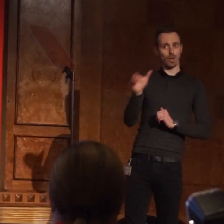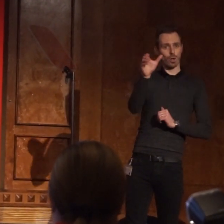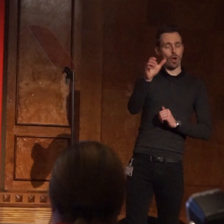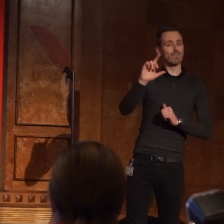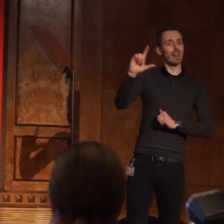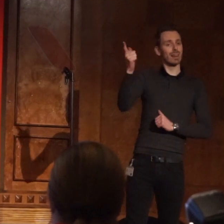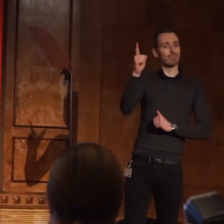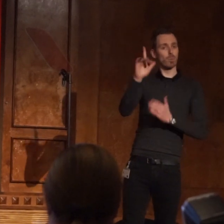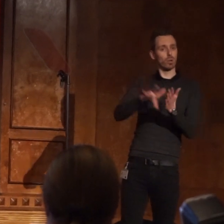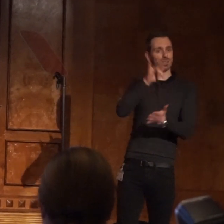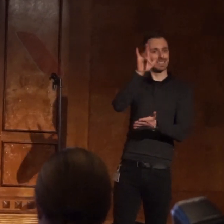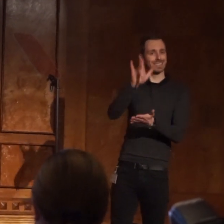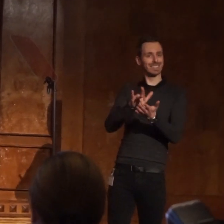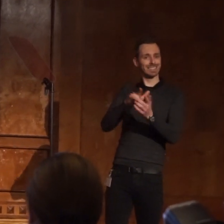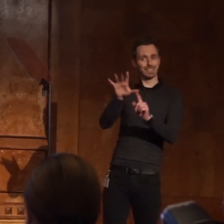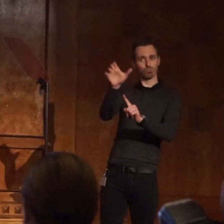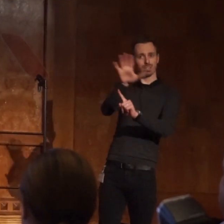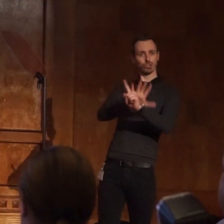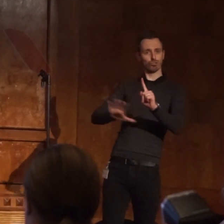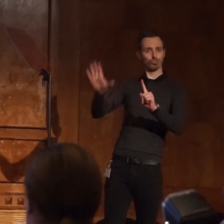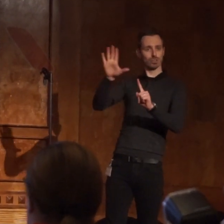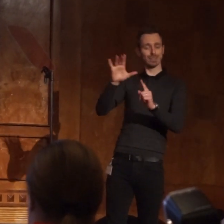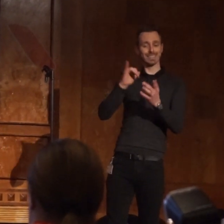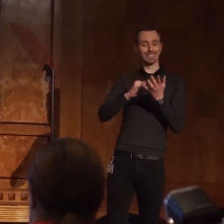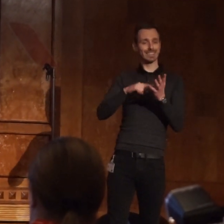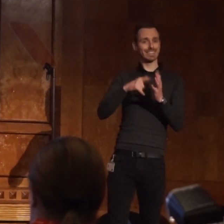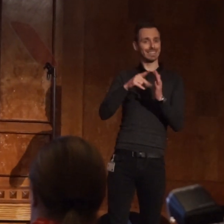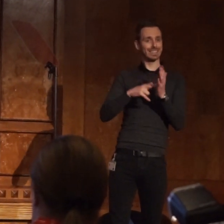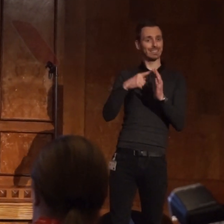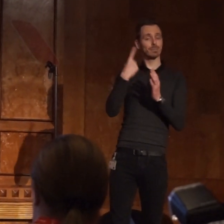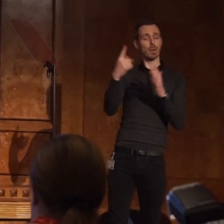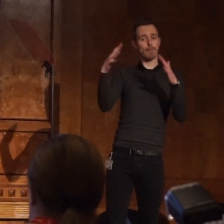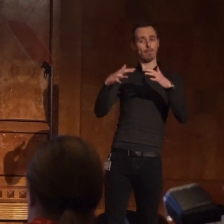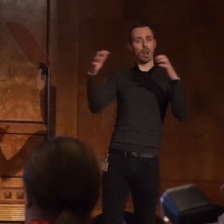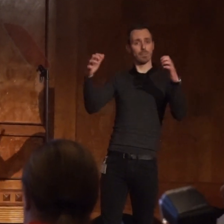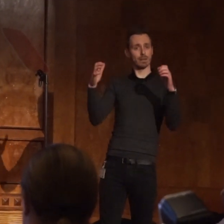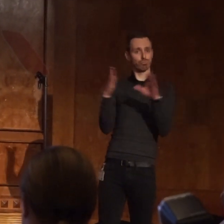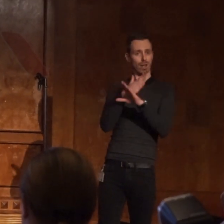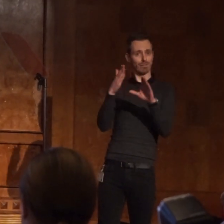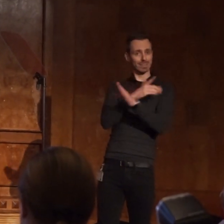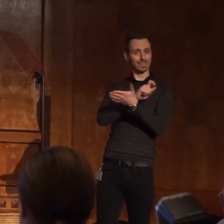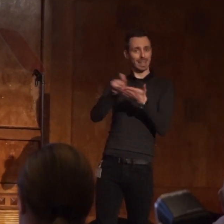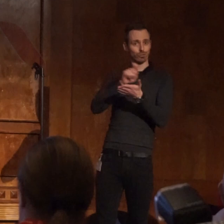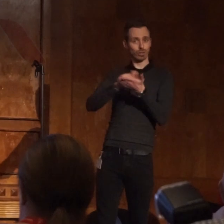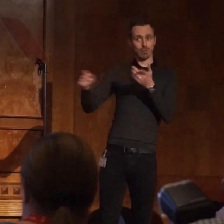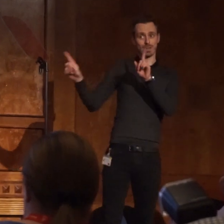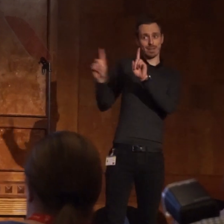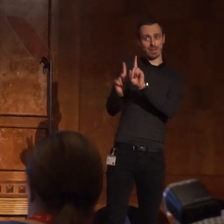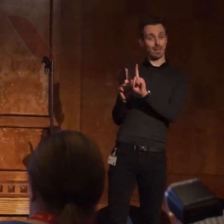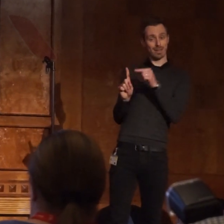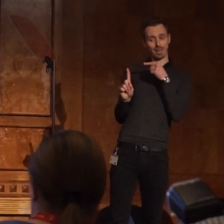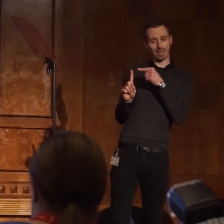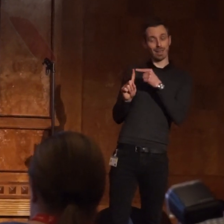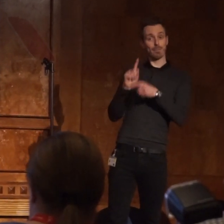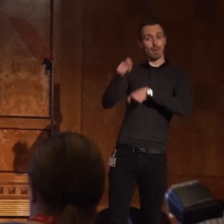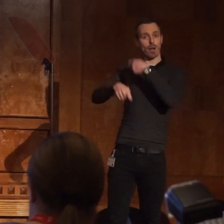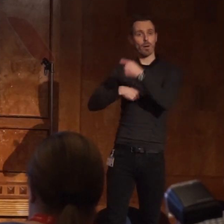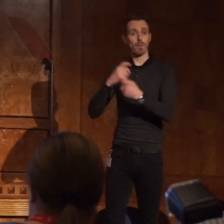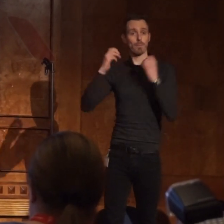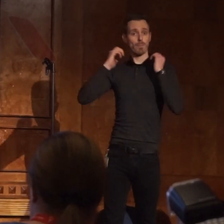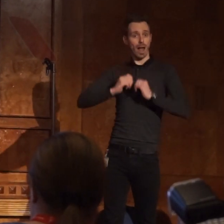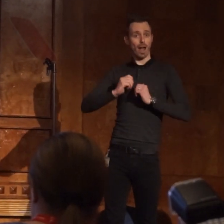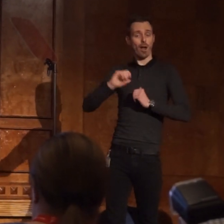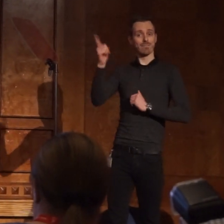Region. Steve was my parliamentary private secretary until he became the Mayor of Liverpool,